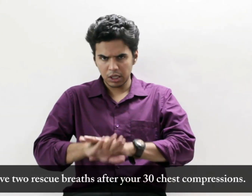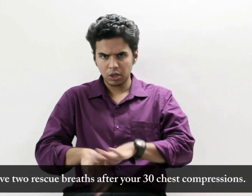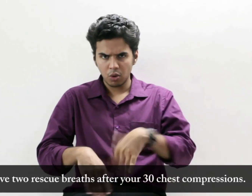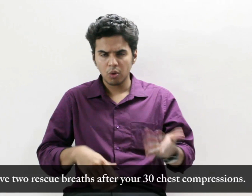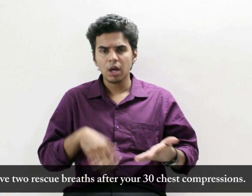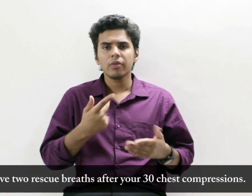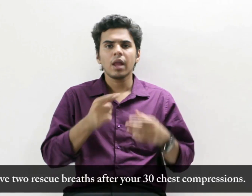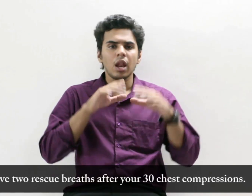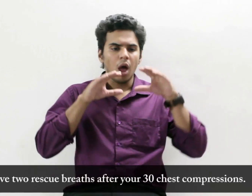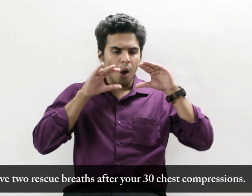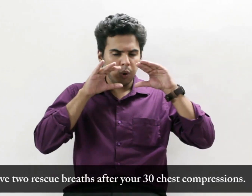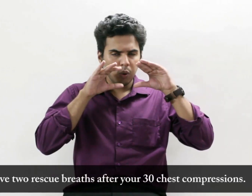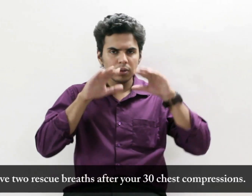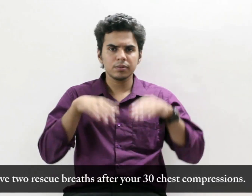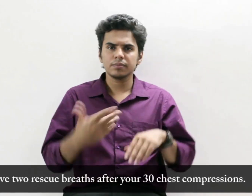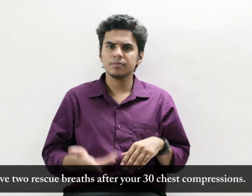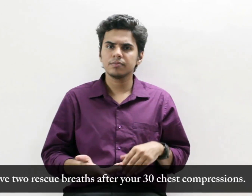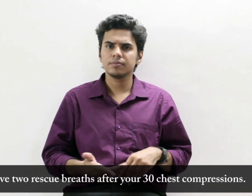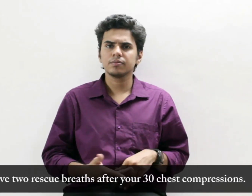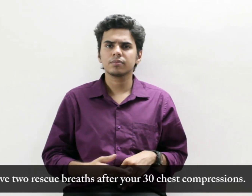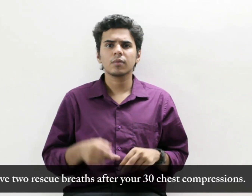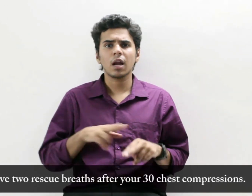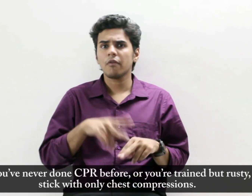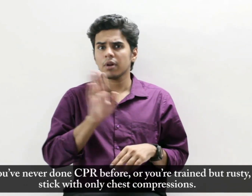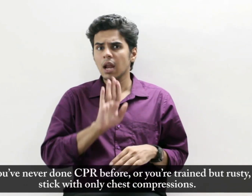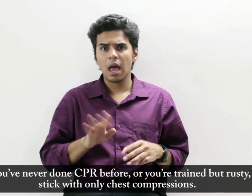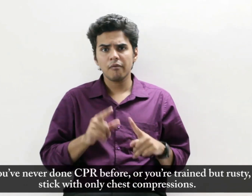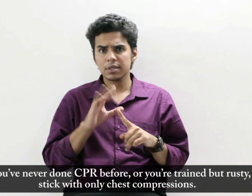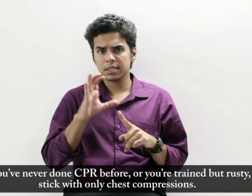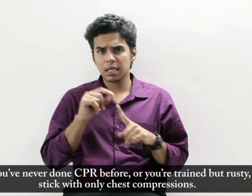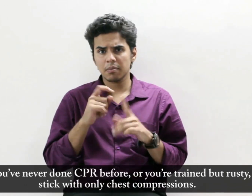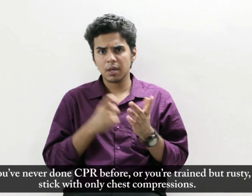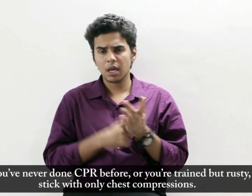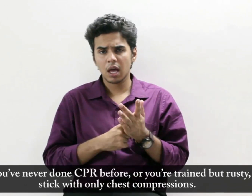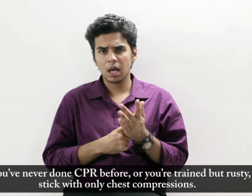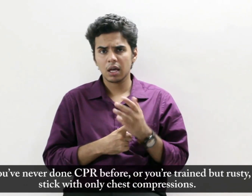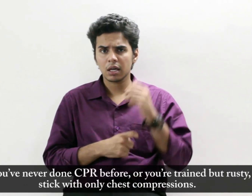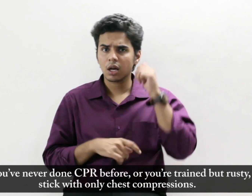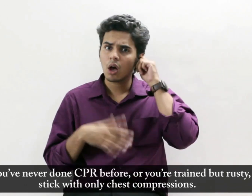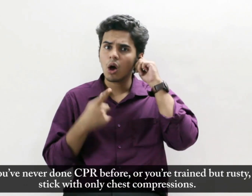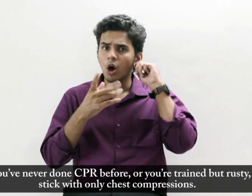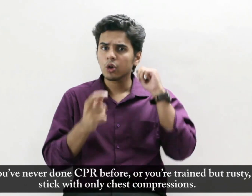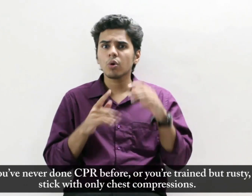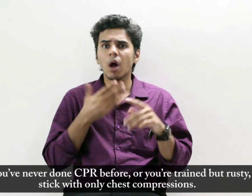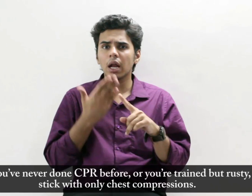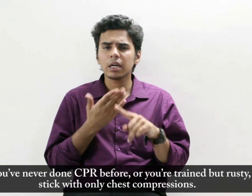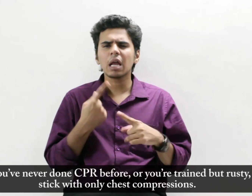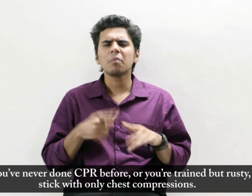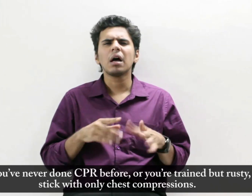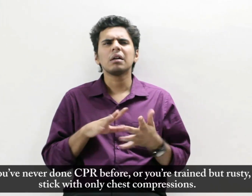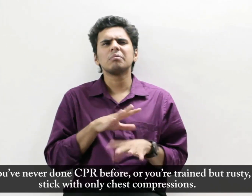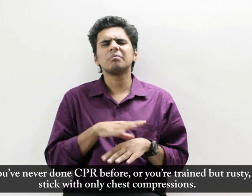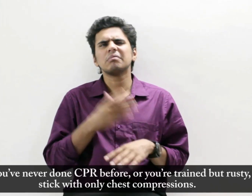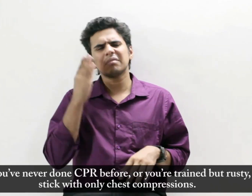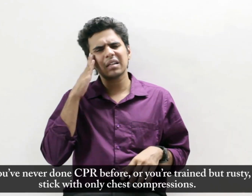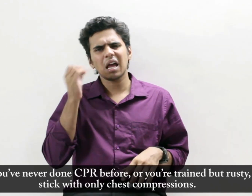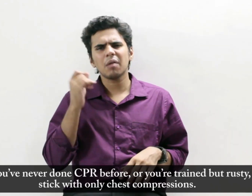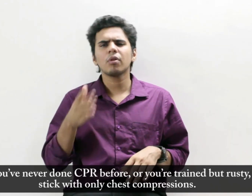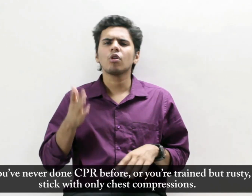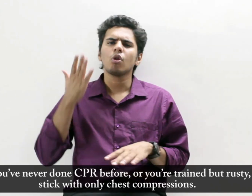breaths after your 30 chest compressions. If you have never done CPR before or you are trained